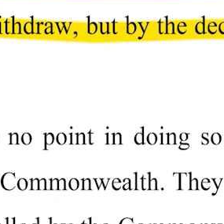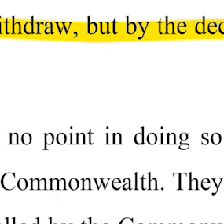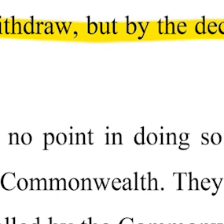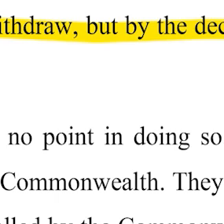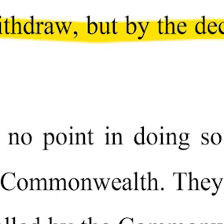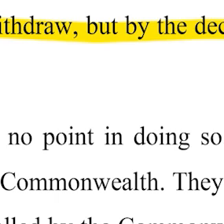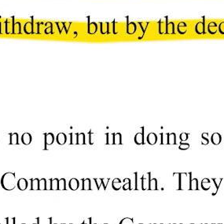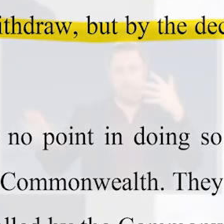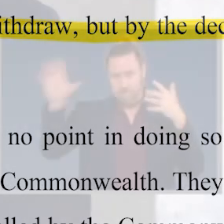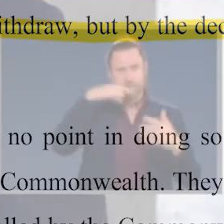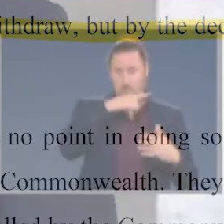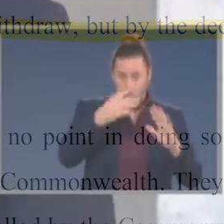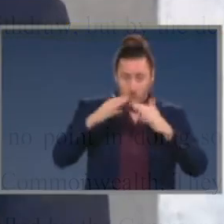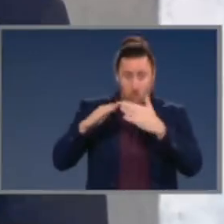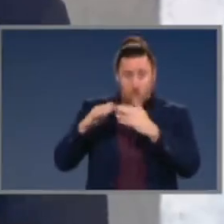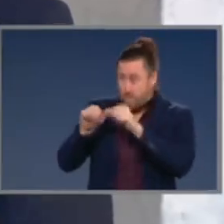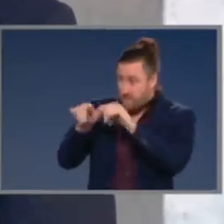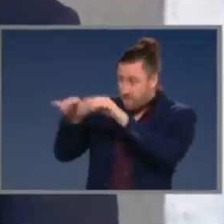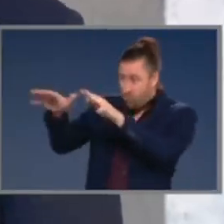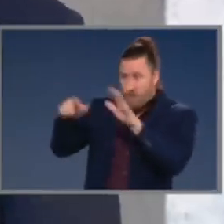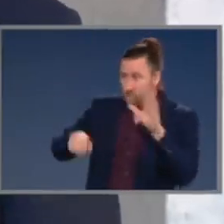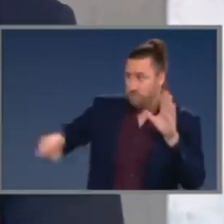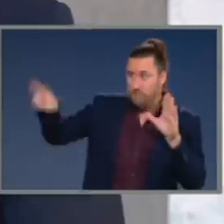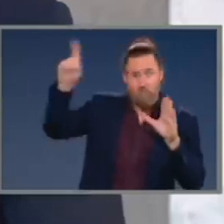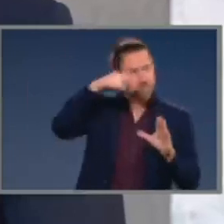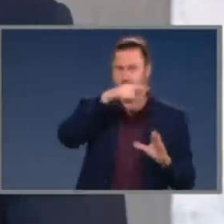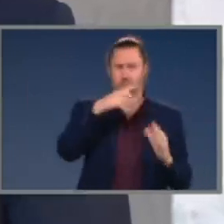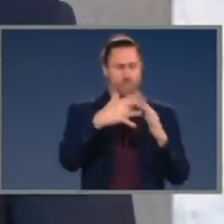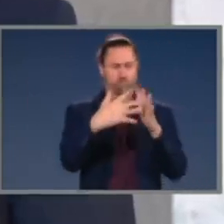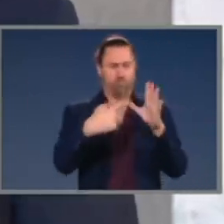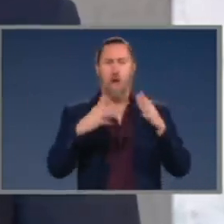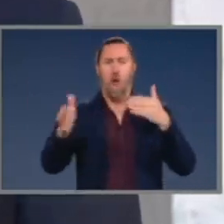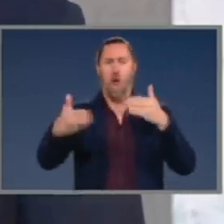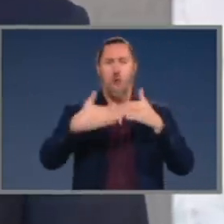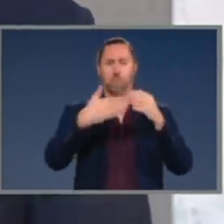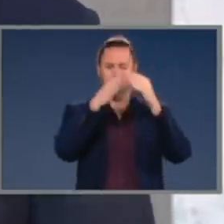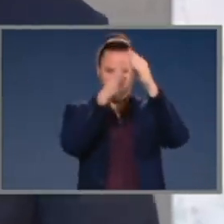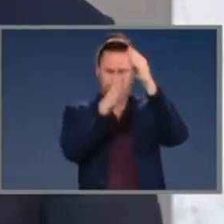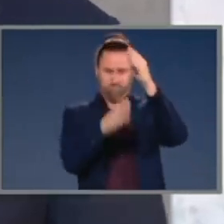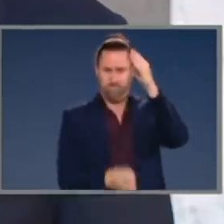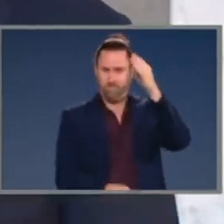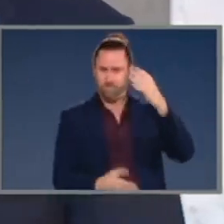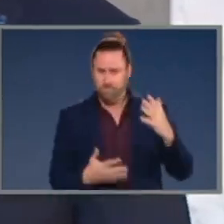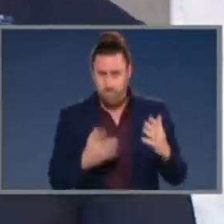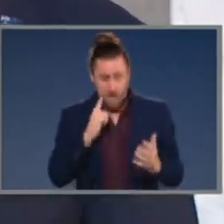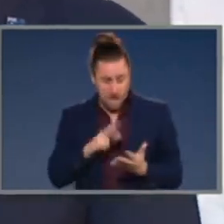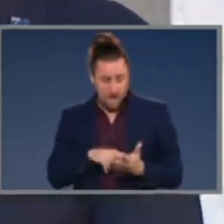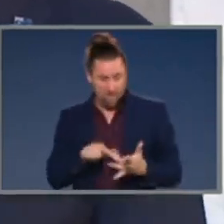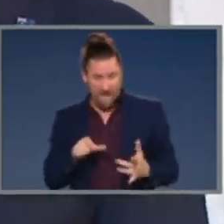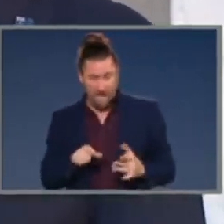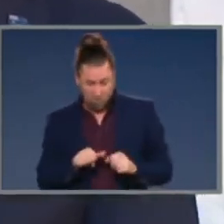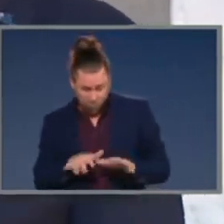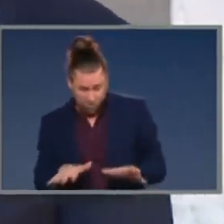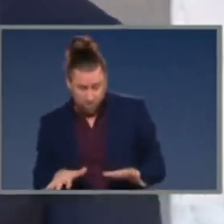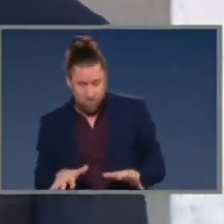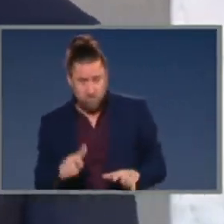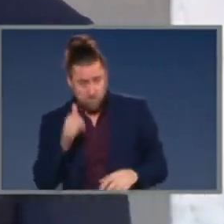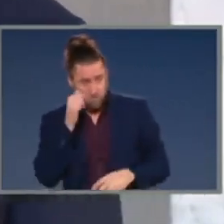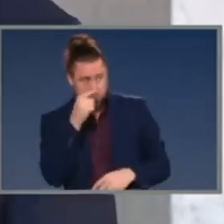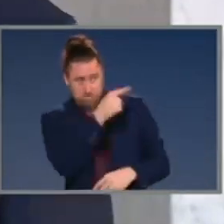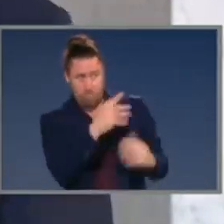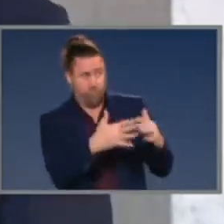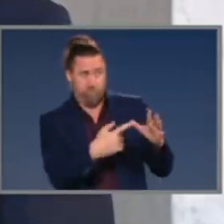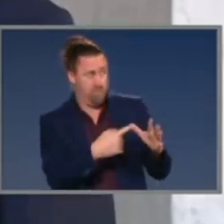denial of reality. But the rewriting of history had just begun. Scott Morrison was sweating that things were going downhill in